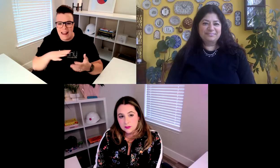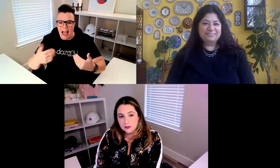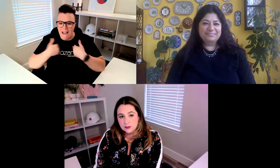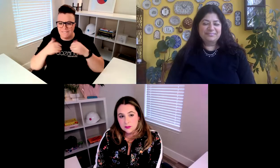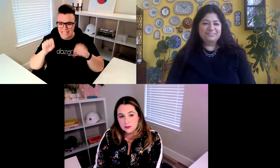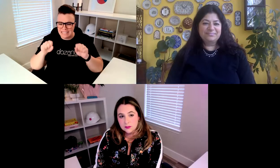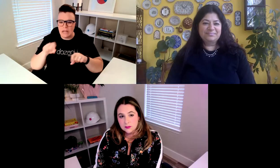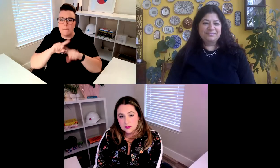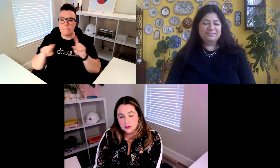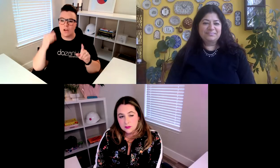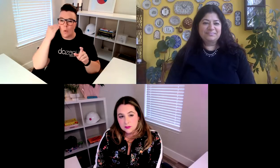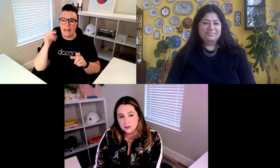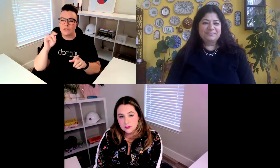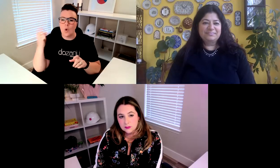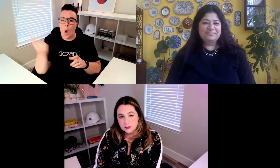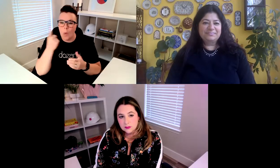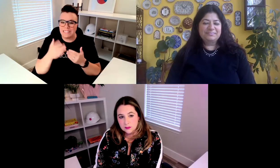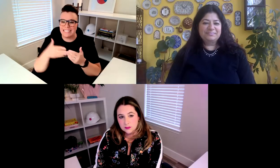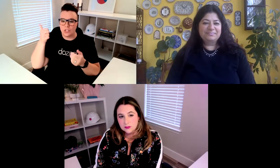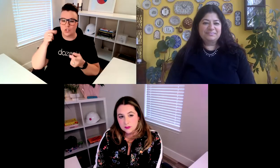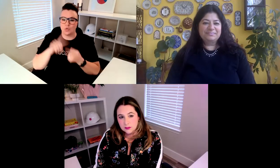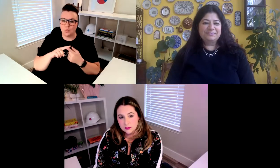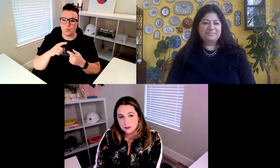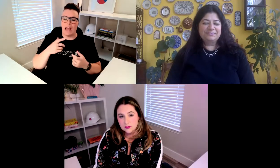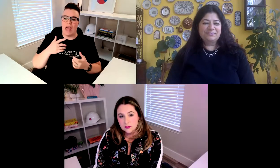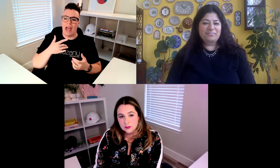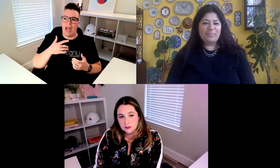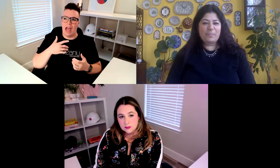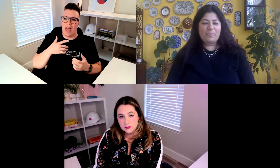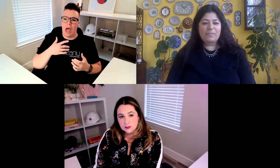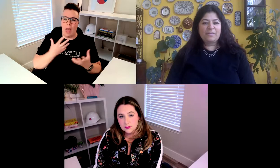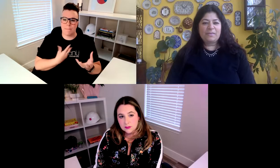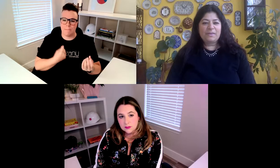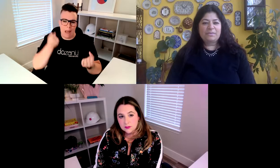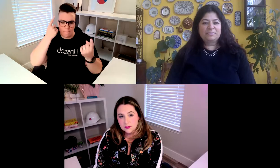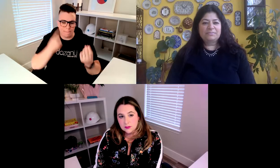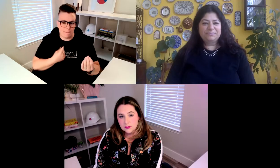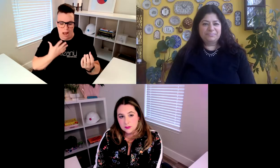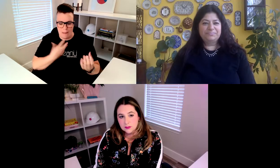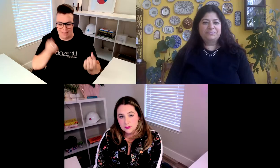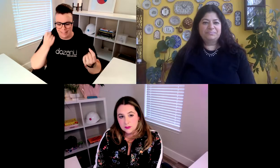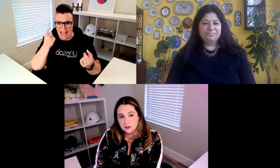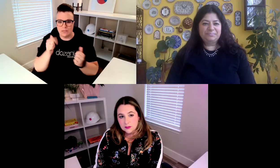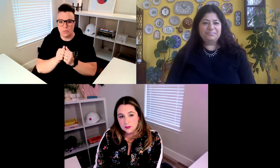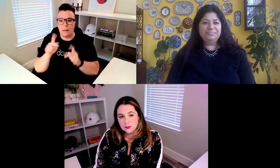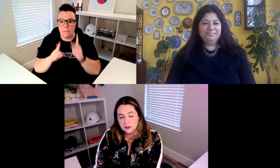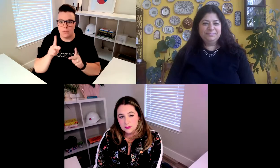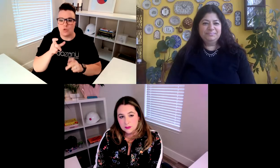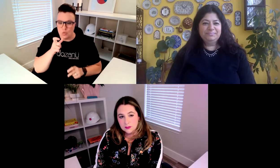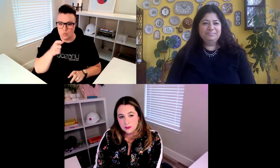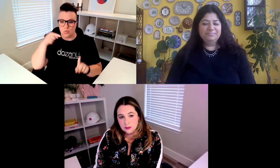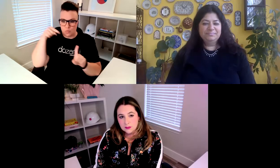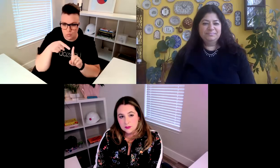empathy. You know, men have empathy, yes, but you know, it's always easier to find